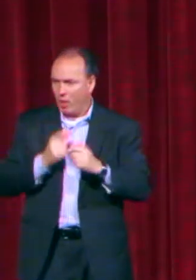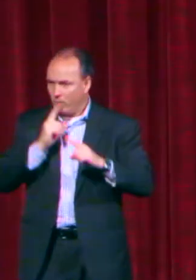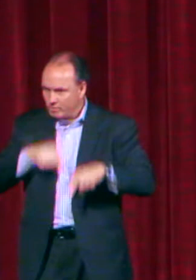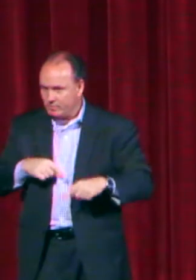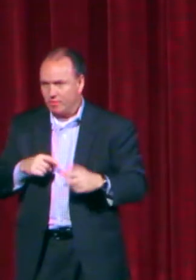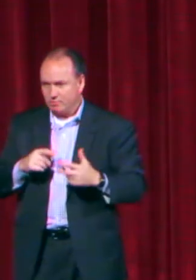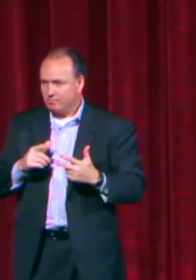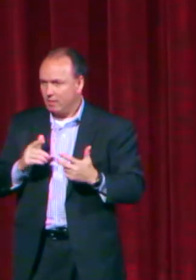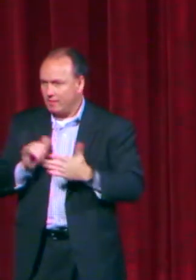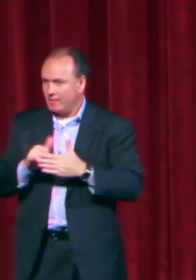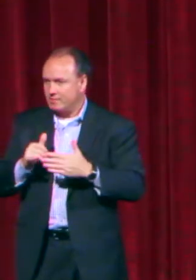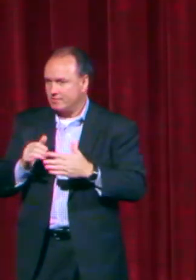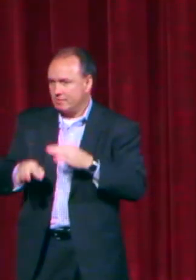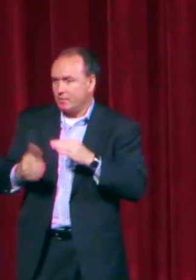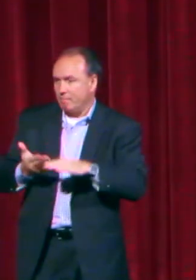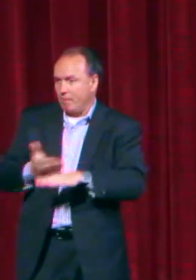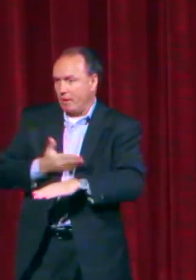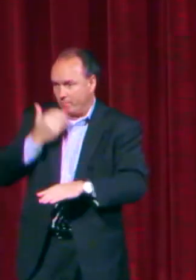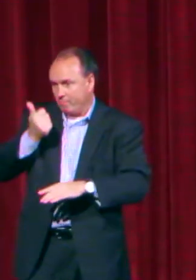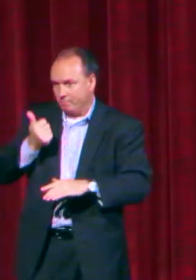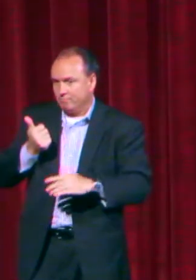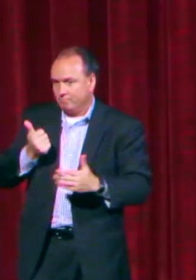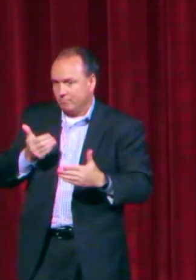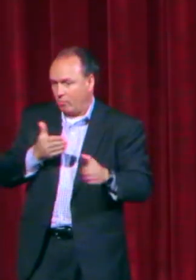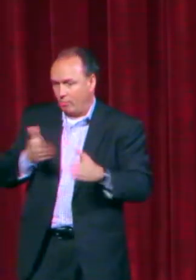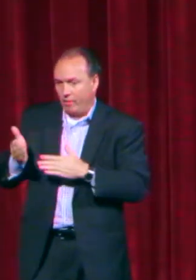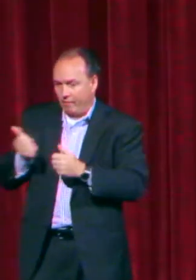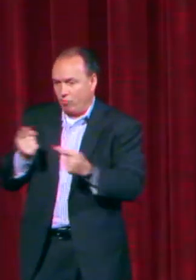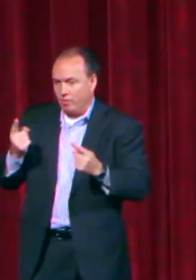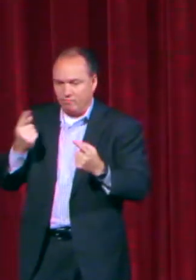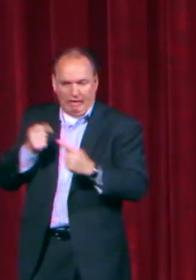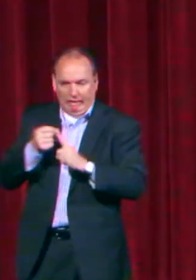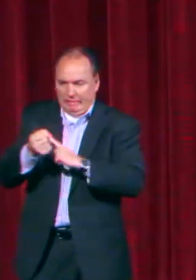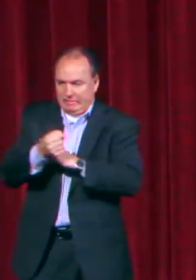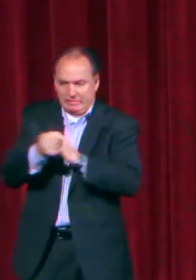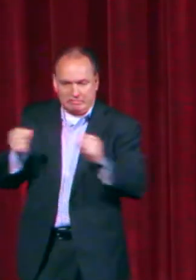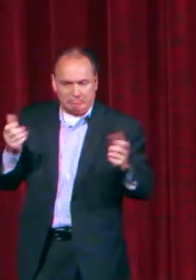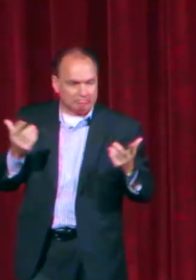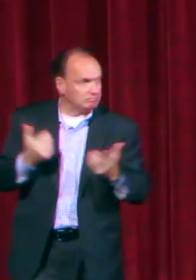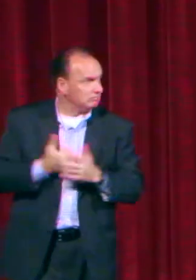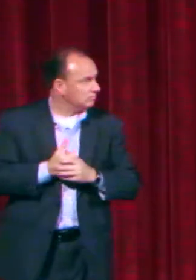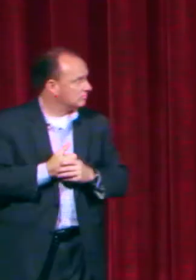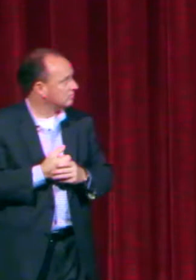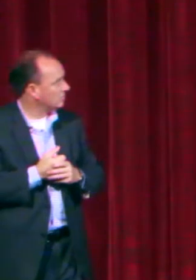respond, and that's simply to better prepare everyone for any type of situation that might come up.